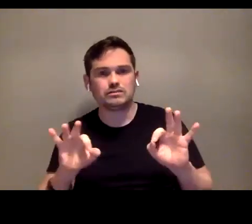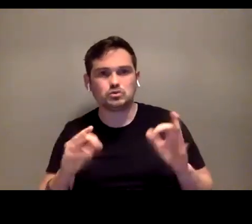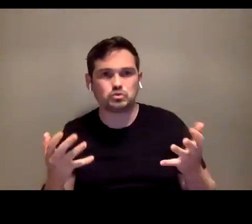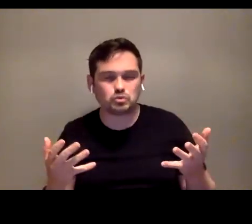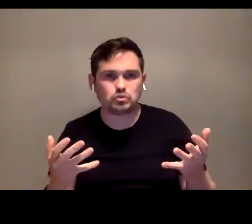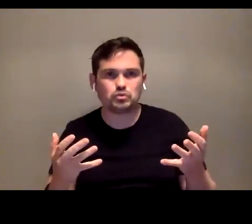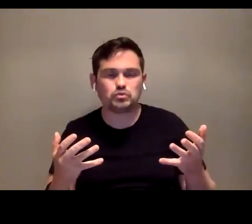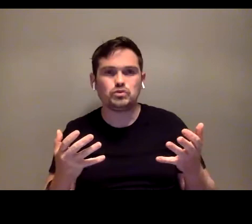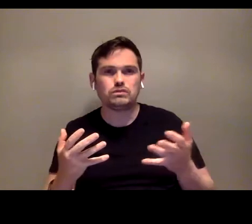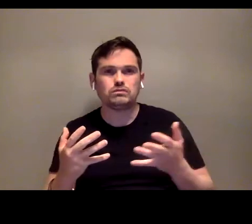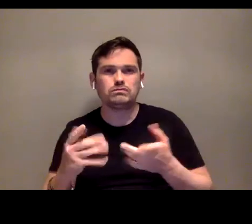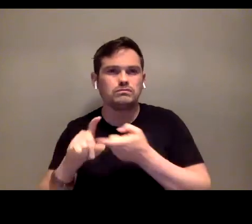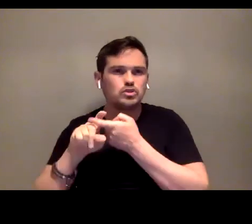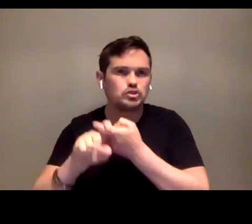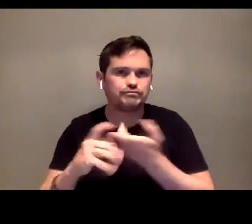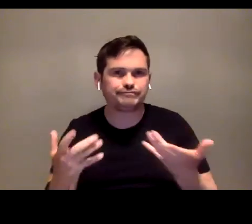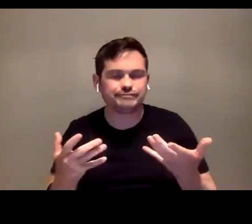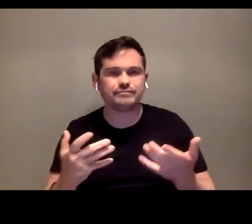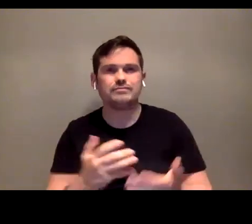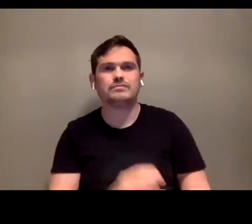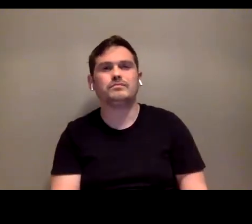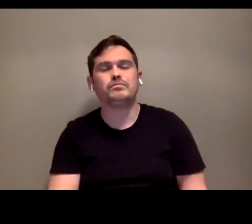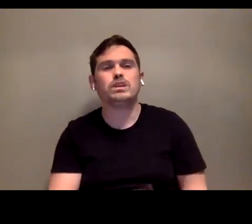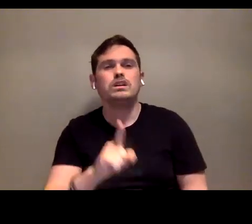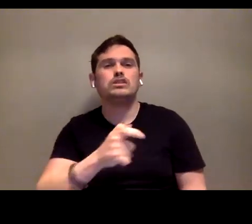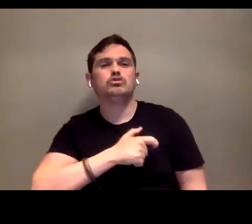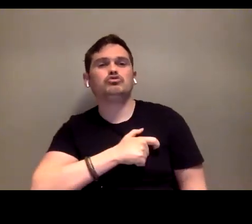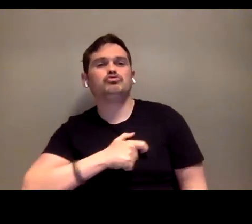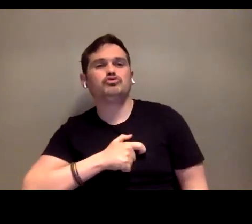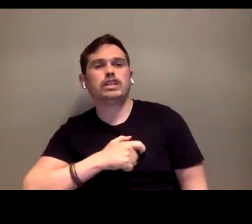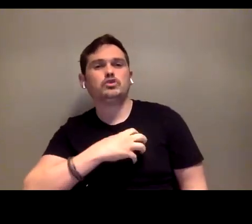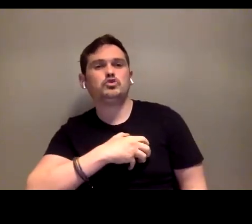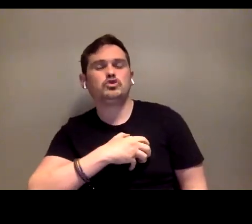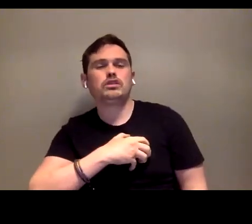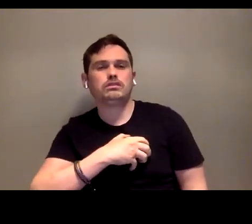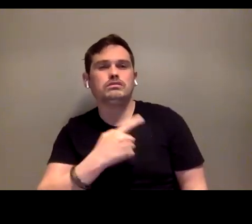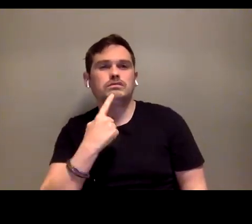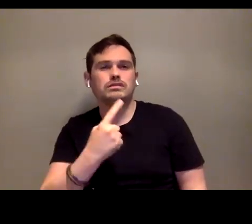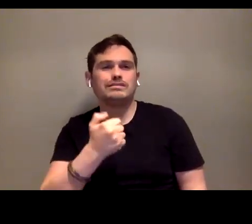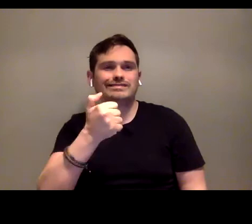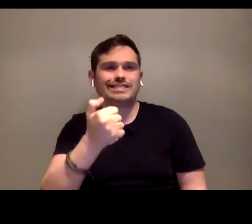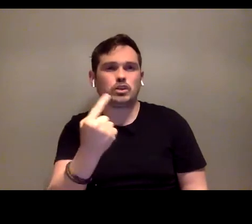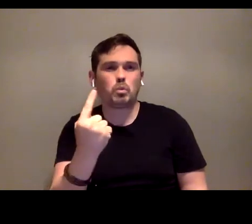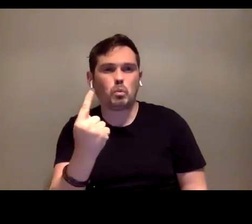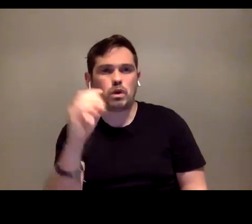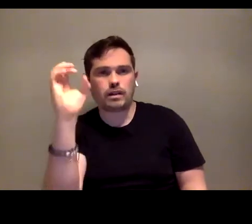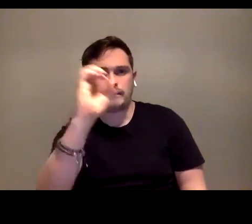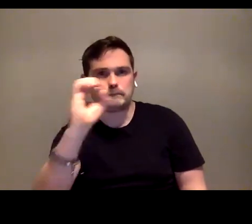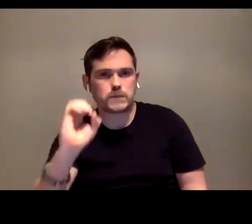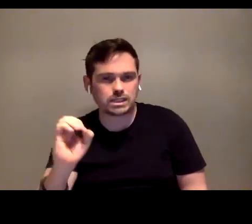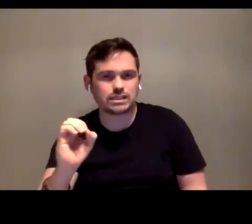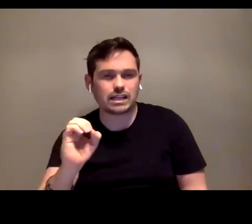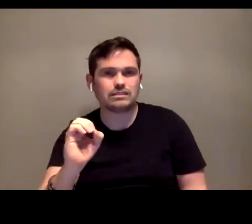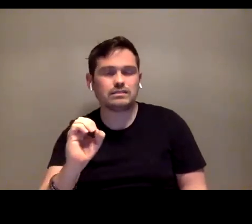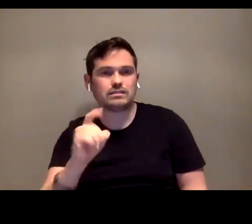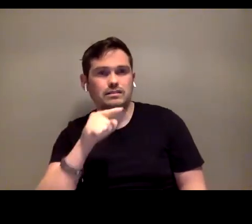GMB trade union that found that, that during the pandemic, that 61% of their members